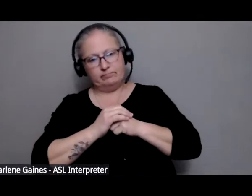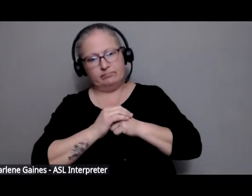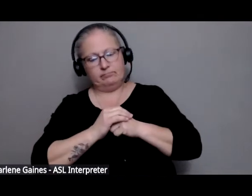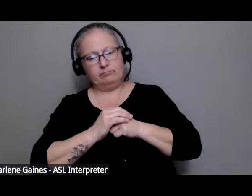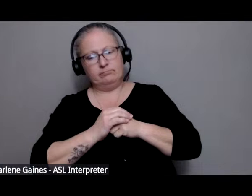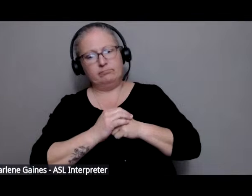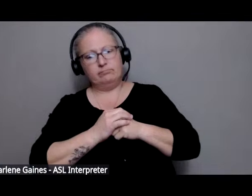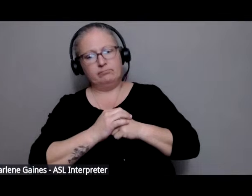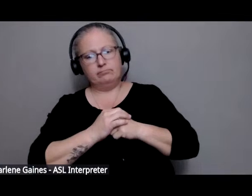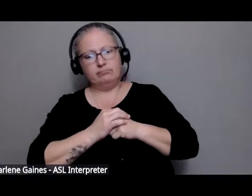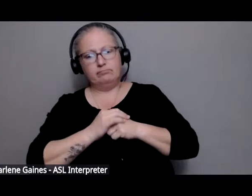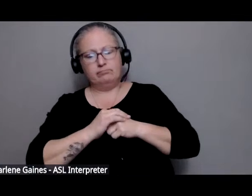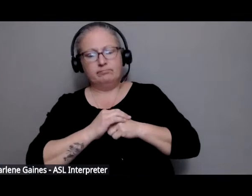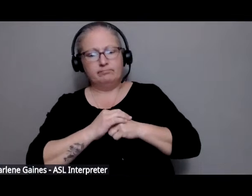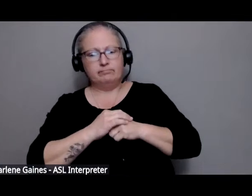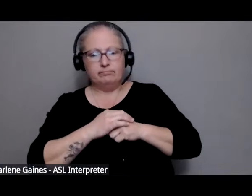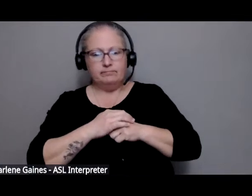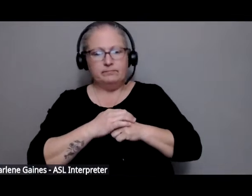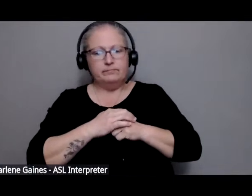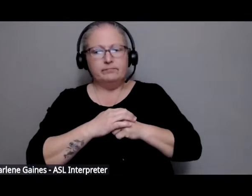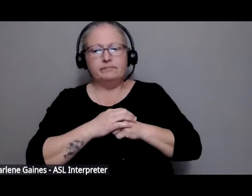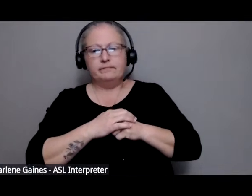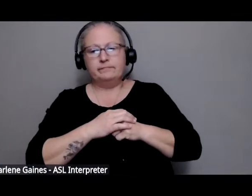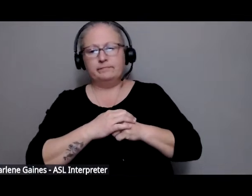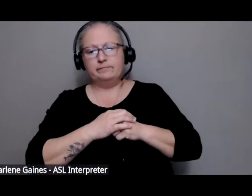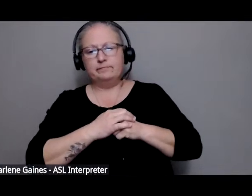Okay, let me see.